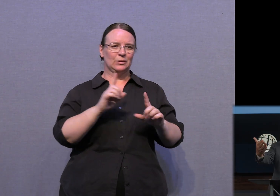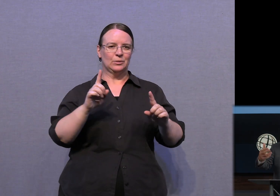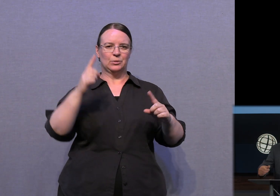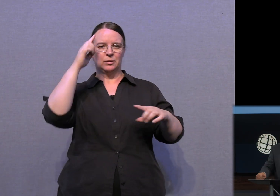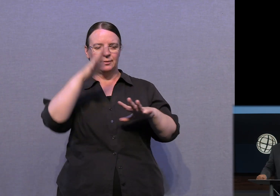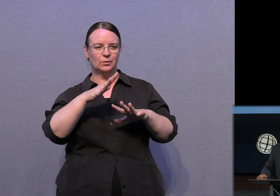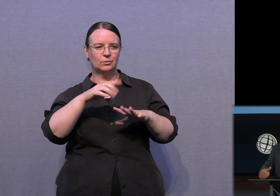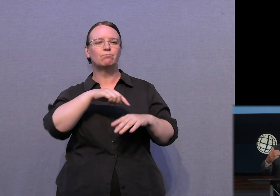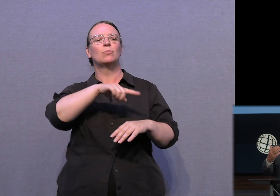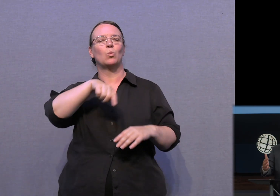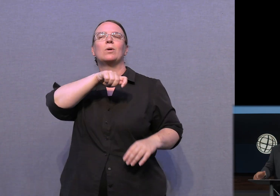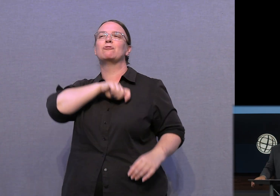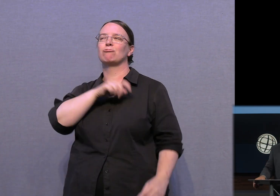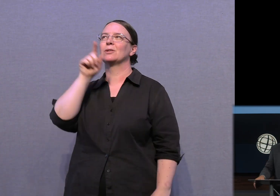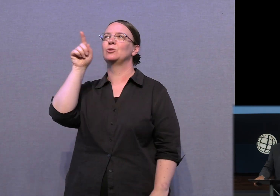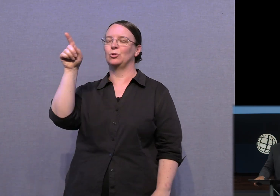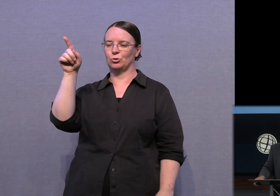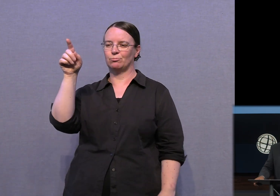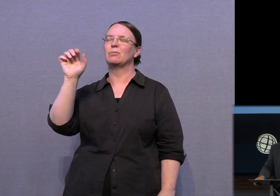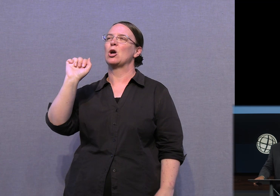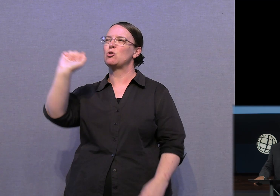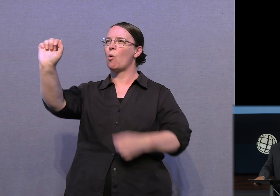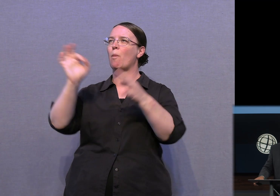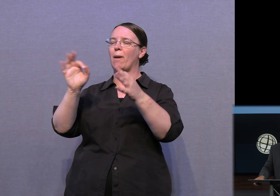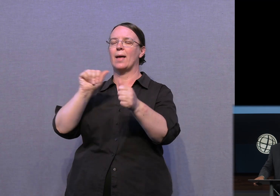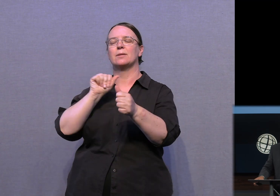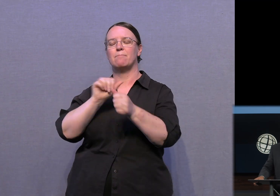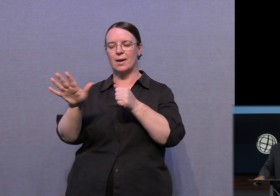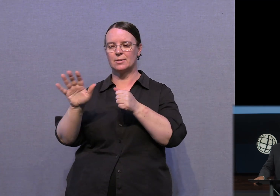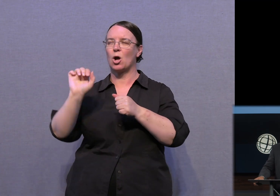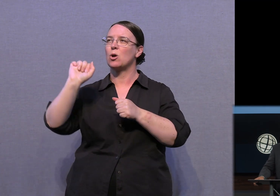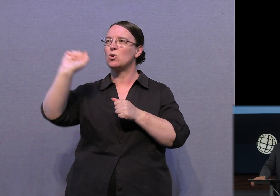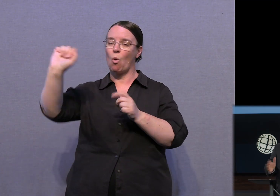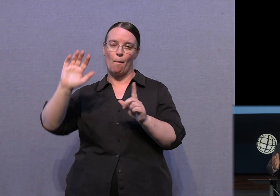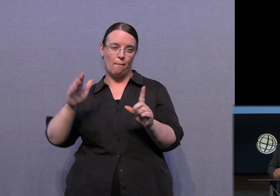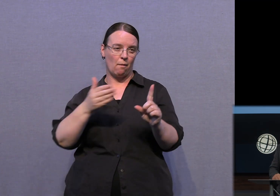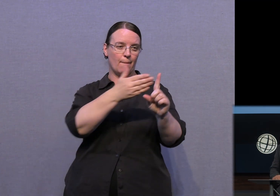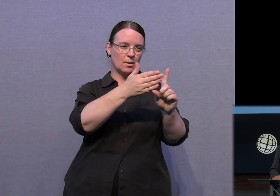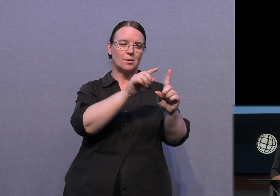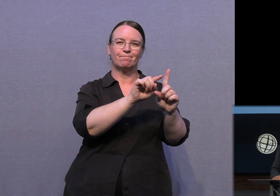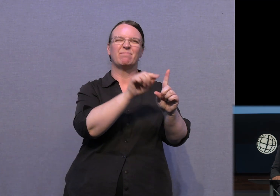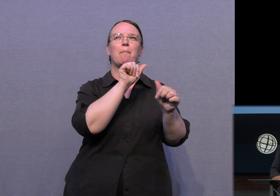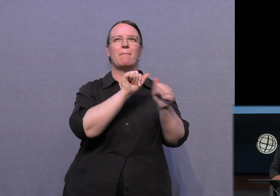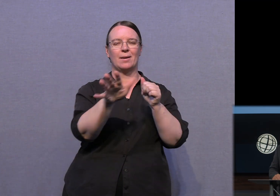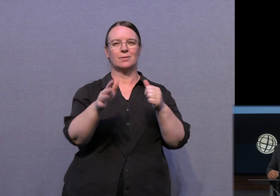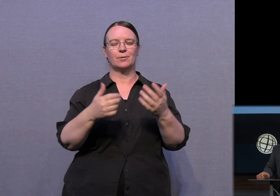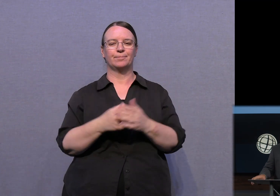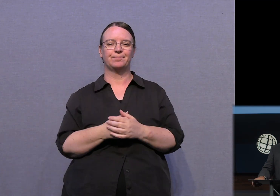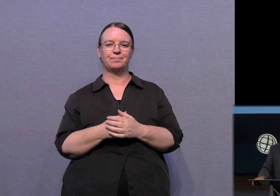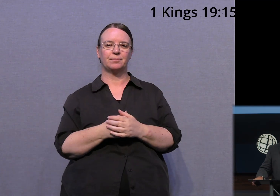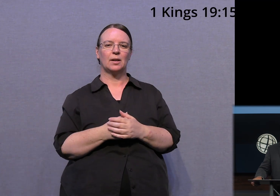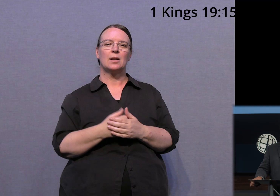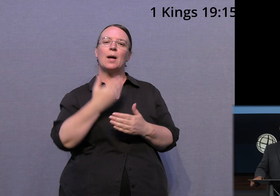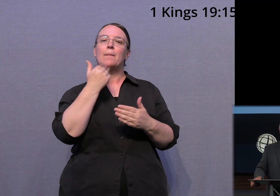supersede our plans and fulfill your purpose, and God will do just that. I'd like to turn your attention to 1 Kings